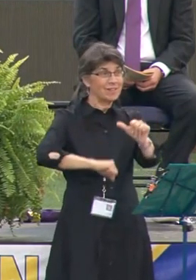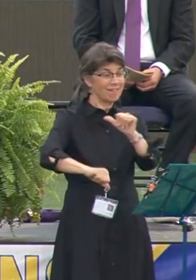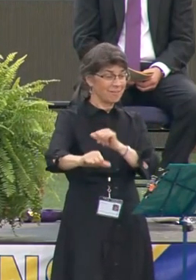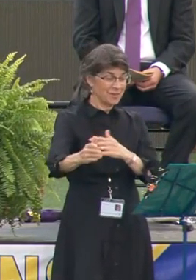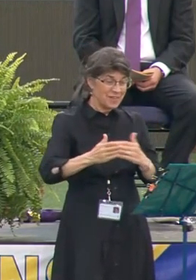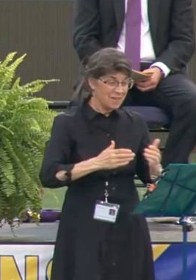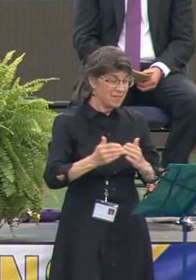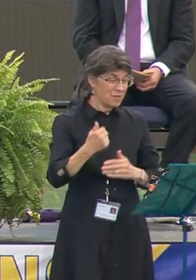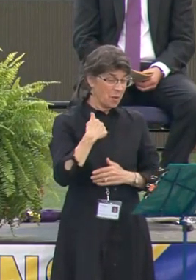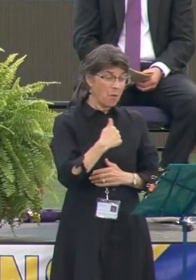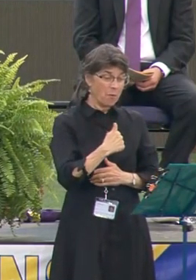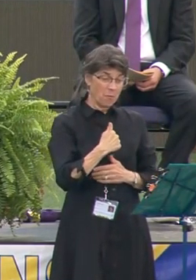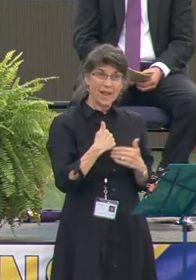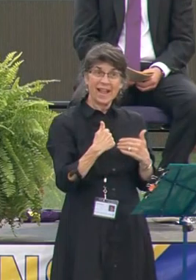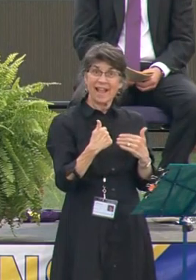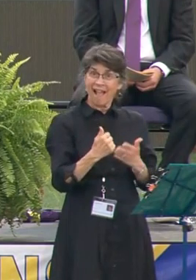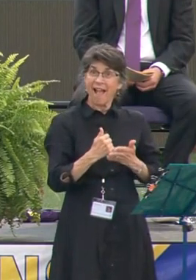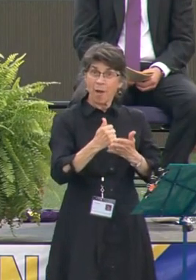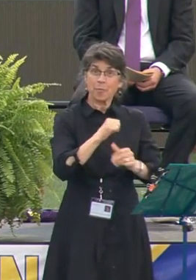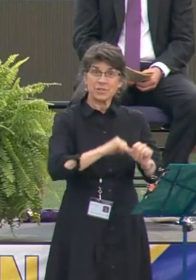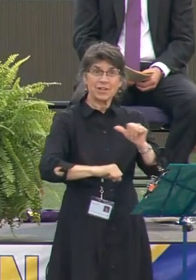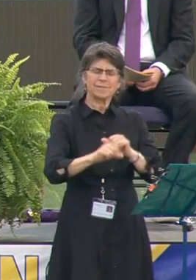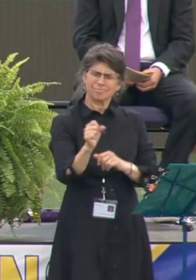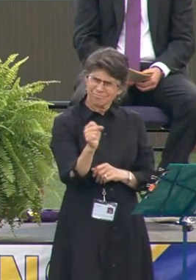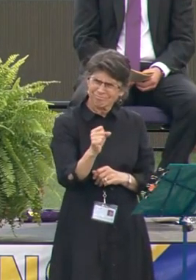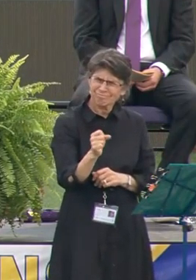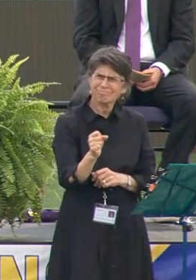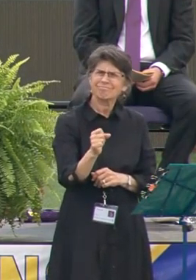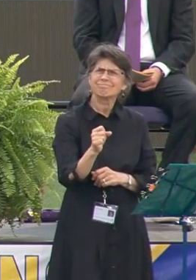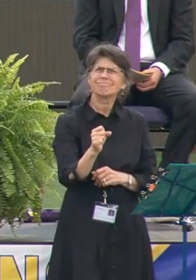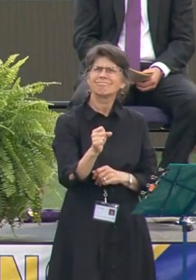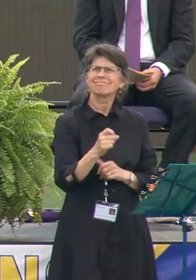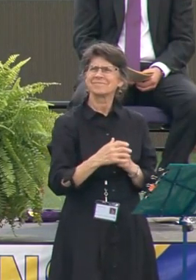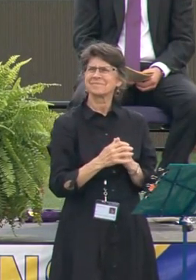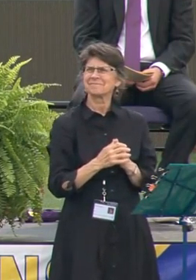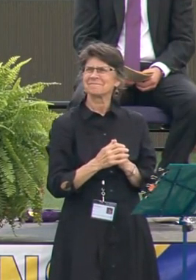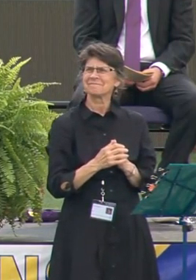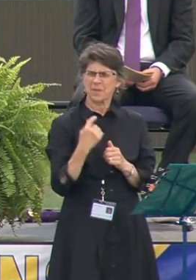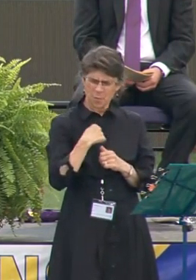have each other, yeah.